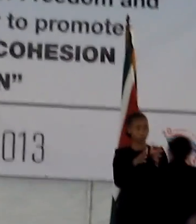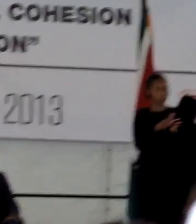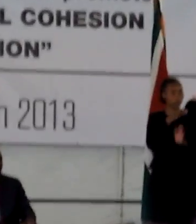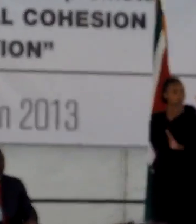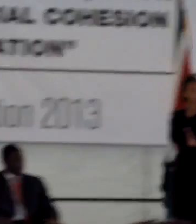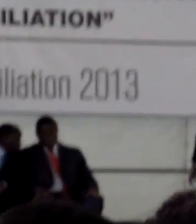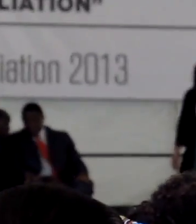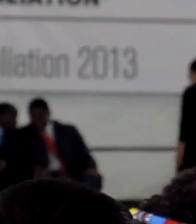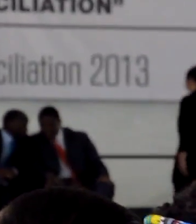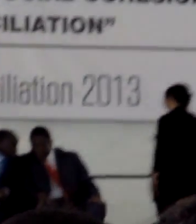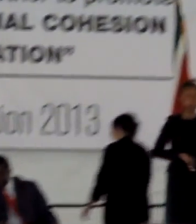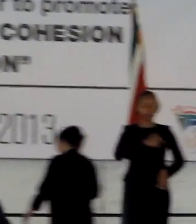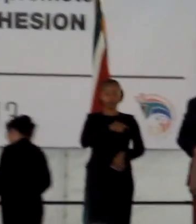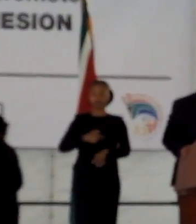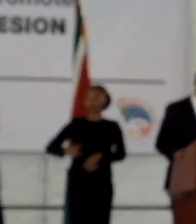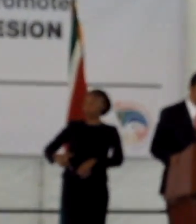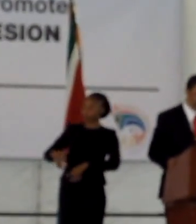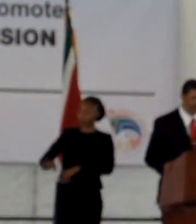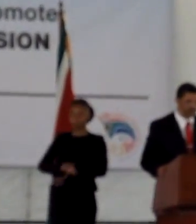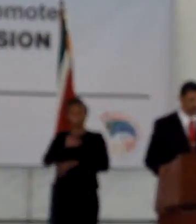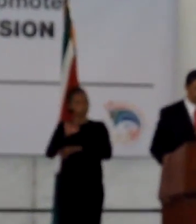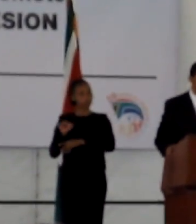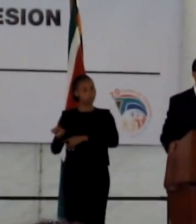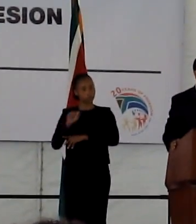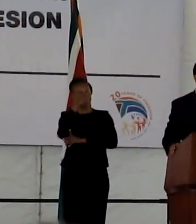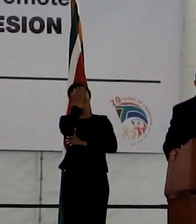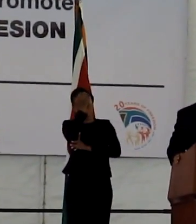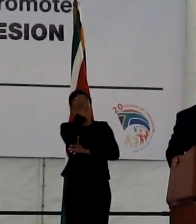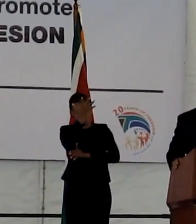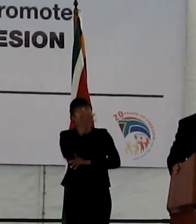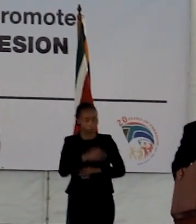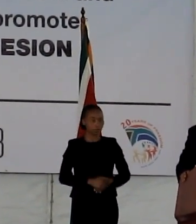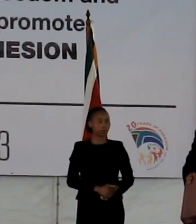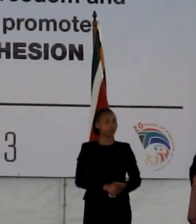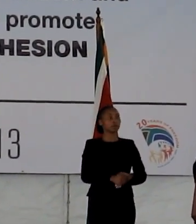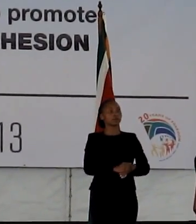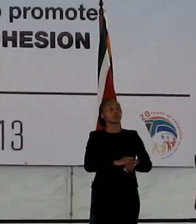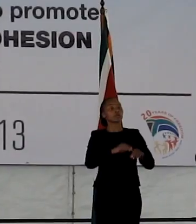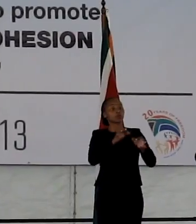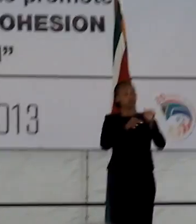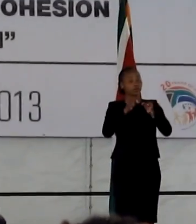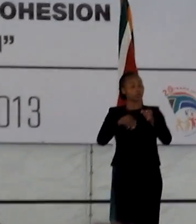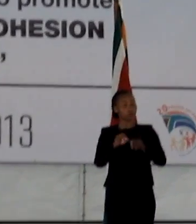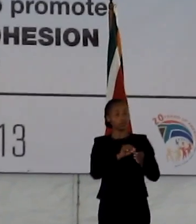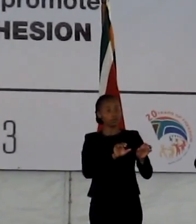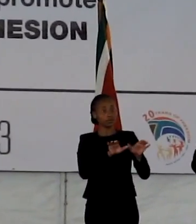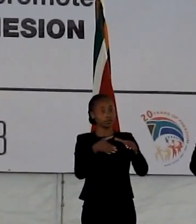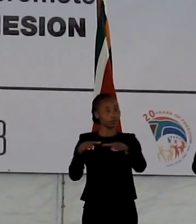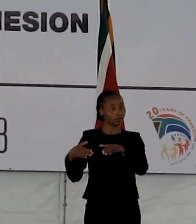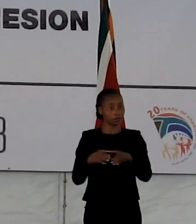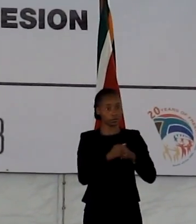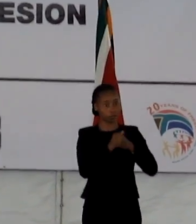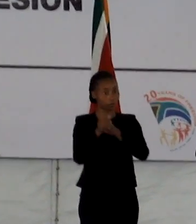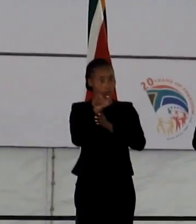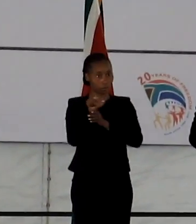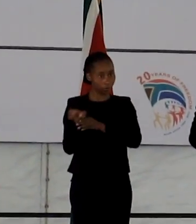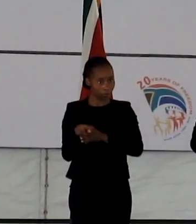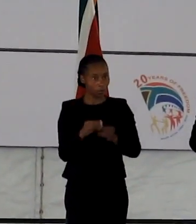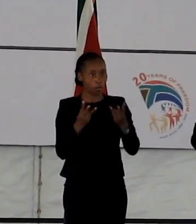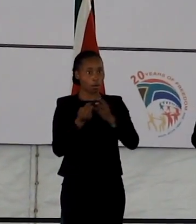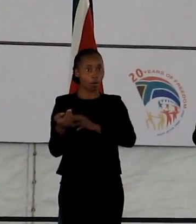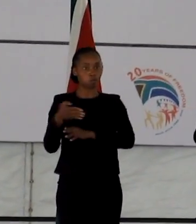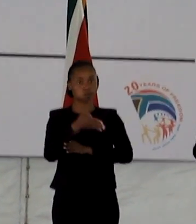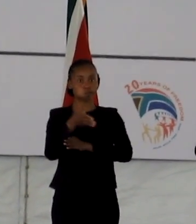President of South Africa, Mr. J. Kusuma, leaders of political parties, religious and traditional leaders present,